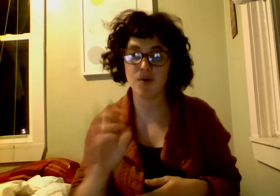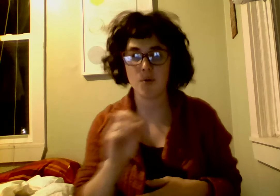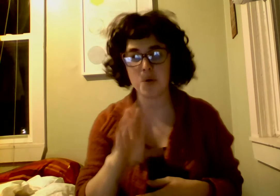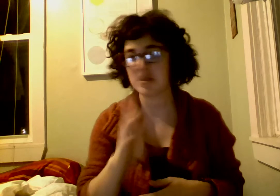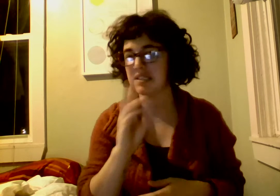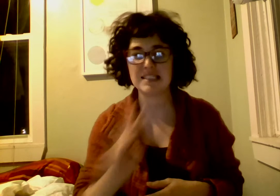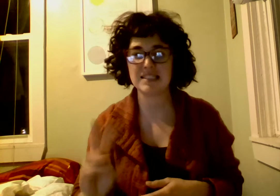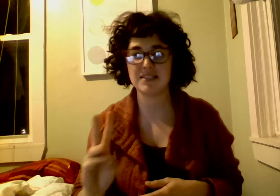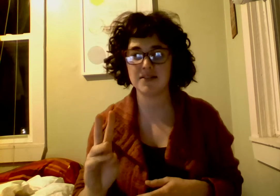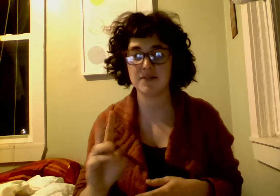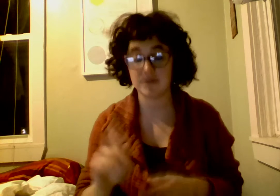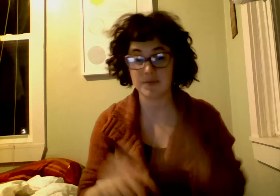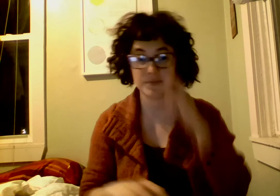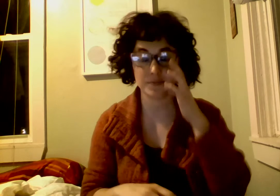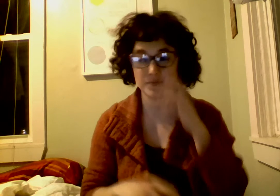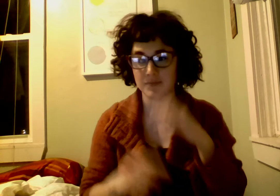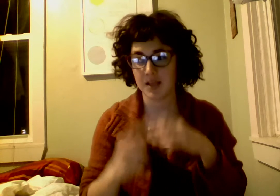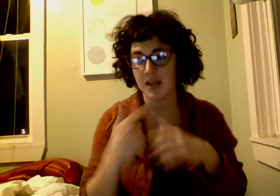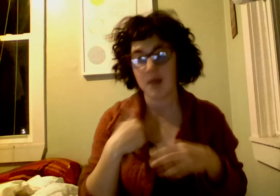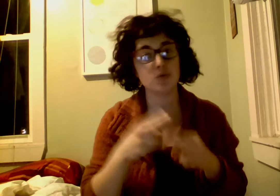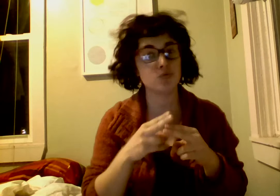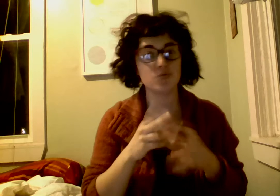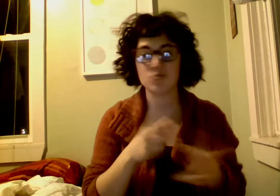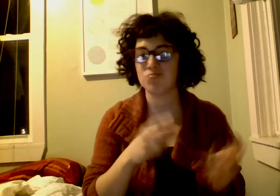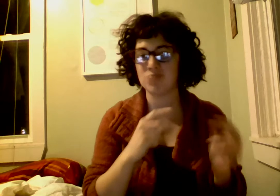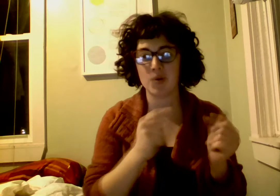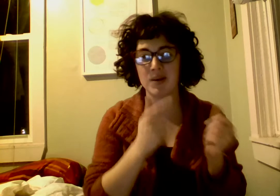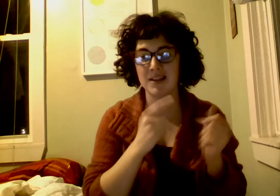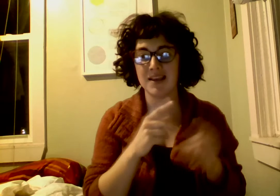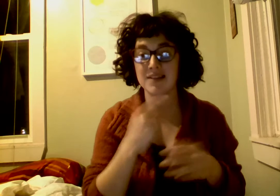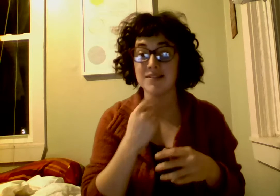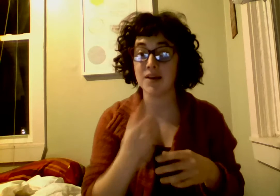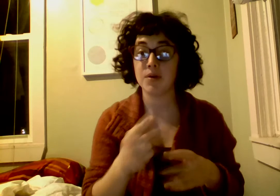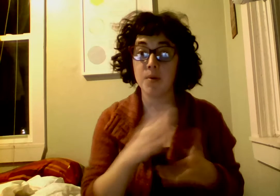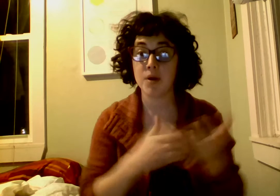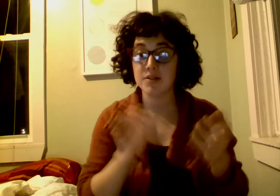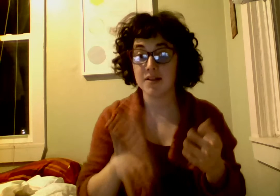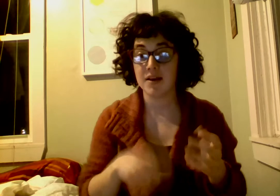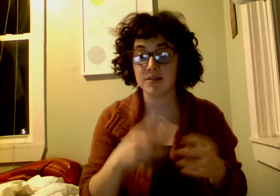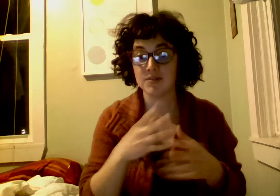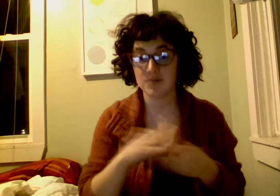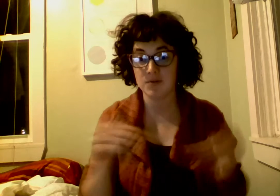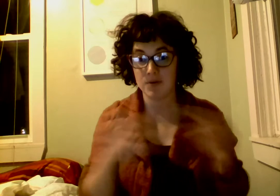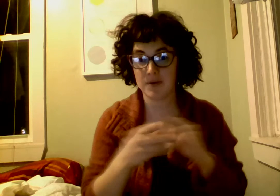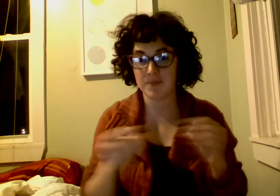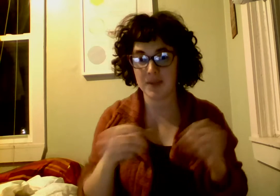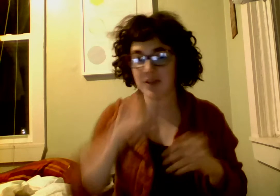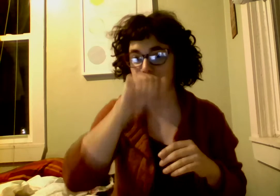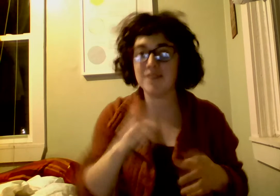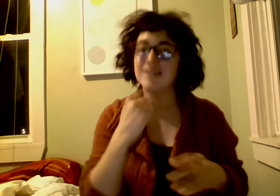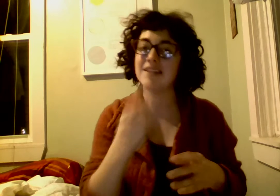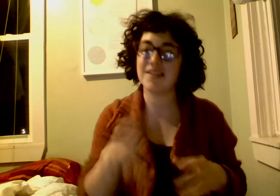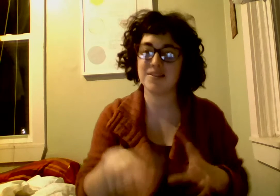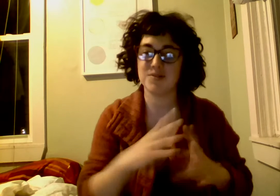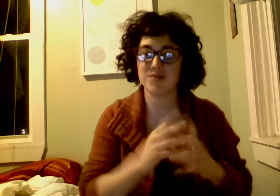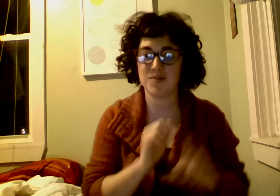of very briefly tell you parts of that story so you can get an idea of it. It's a story I love to tell called The Fat Cat, so that you